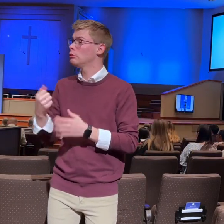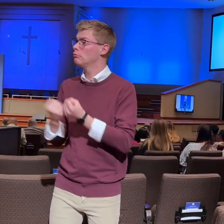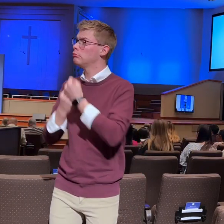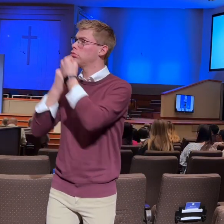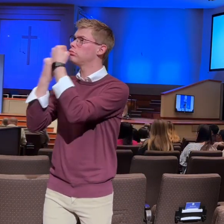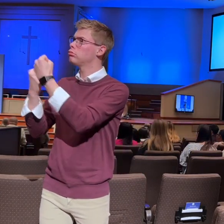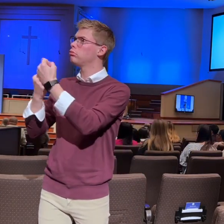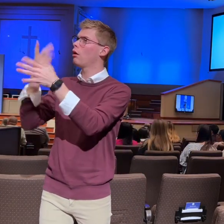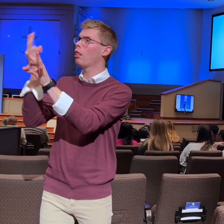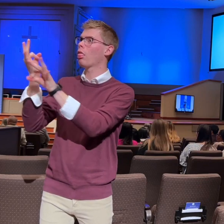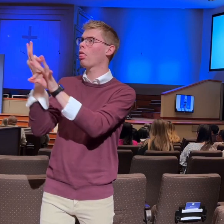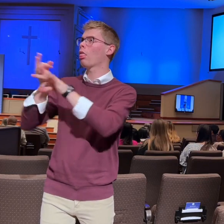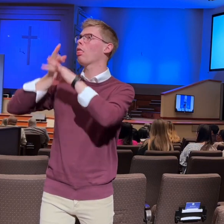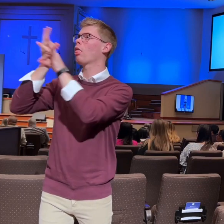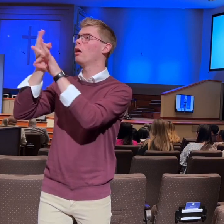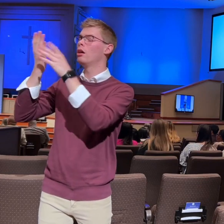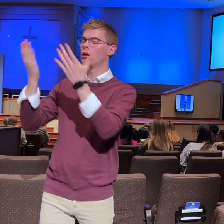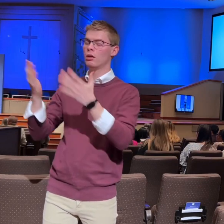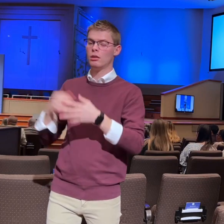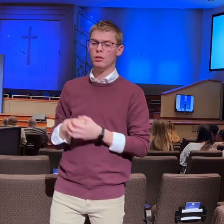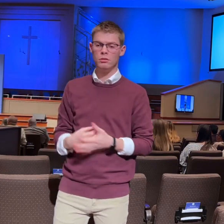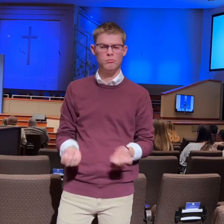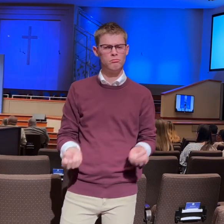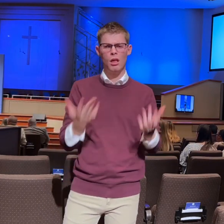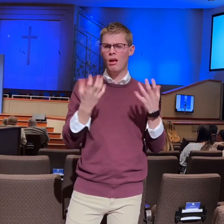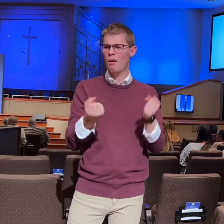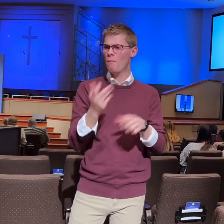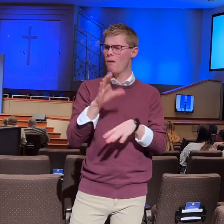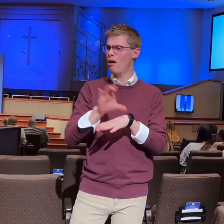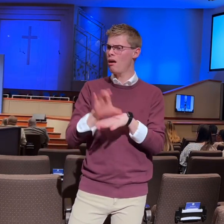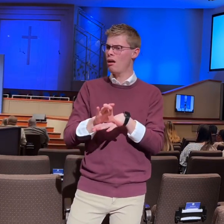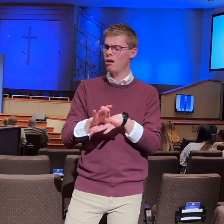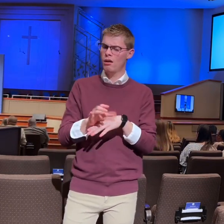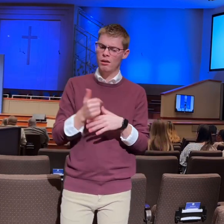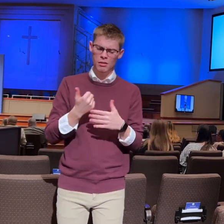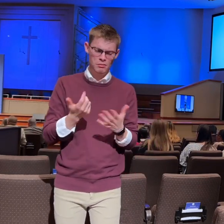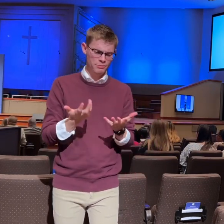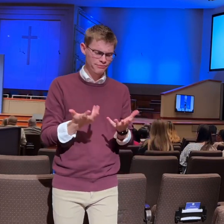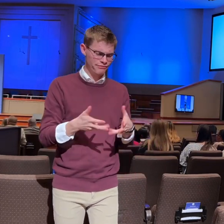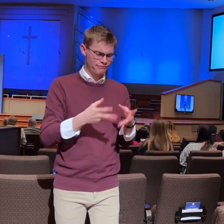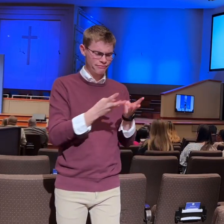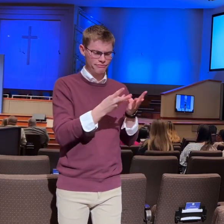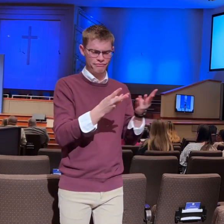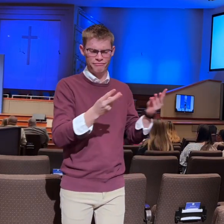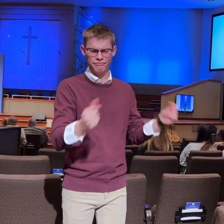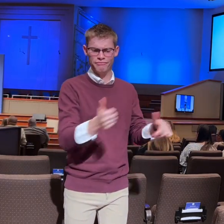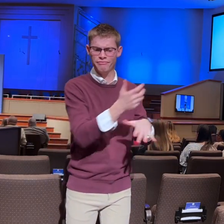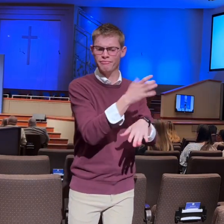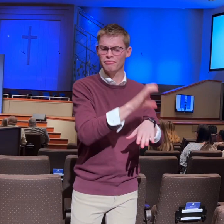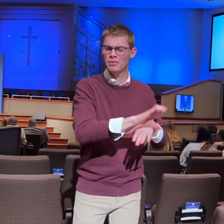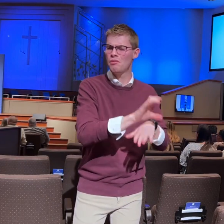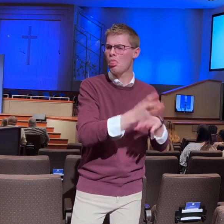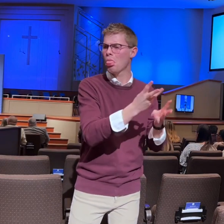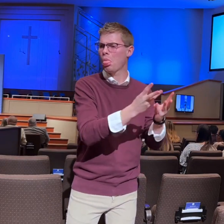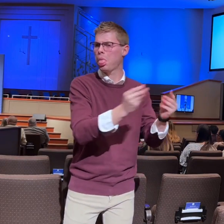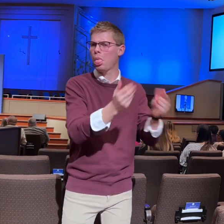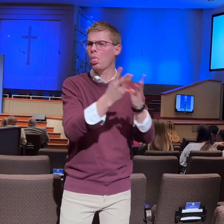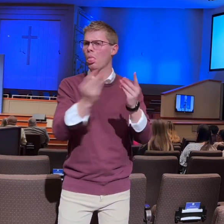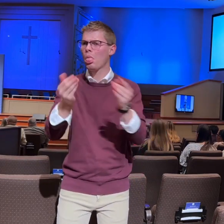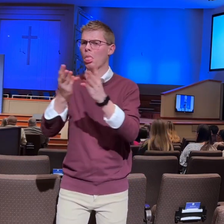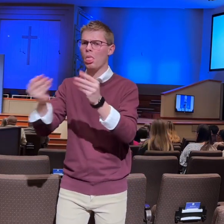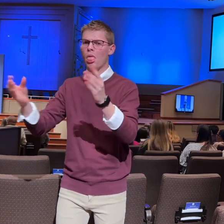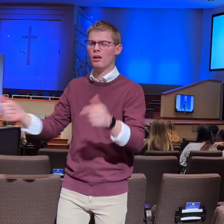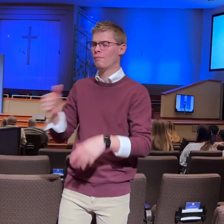many churches today are losing their will to contend for the faith. They don't want to seem mean. They don't want to seem